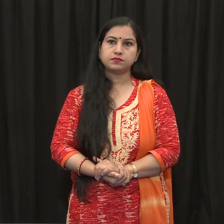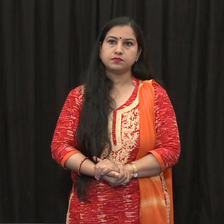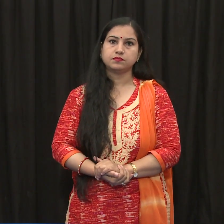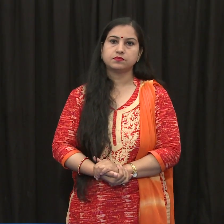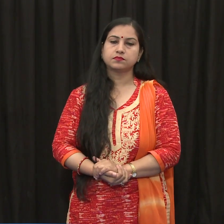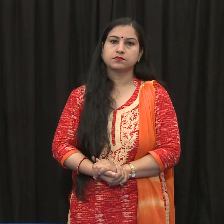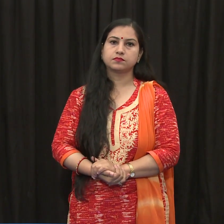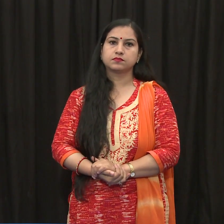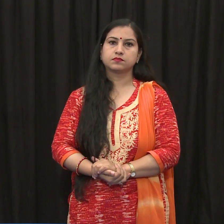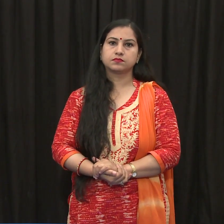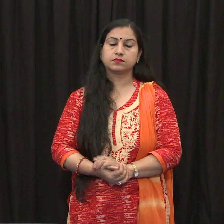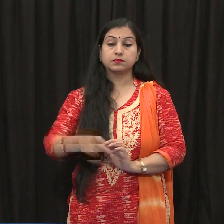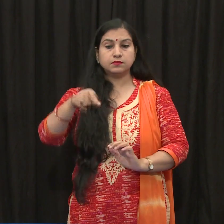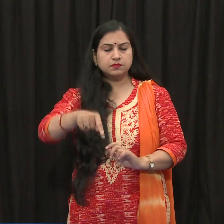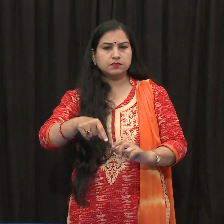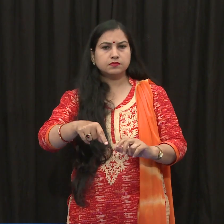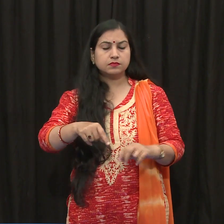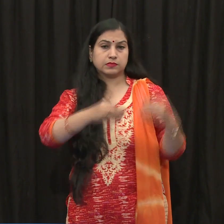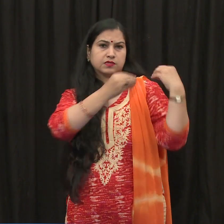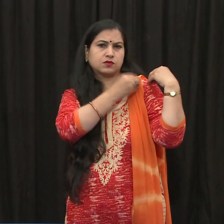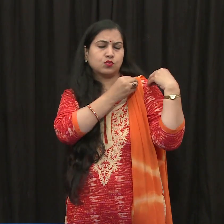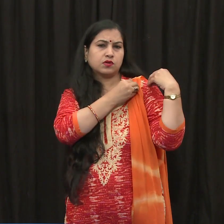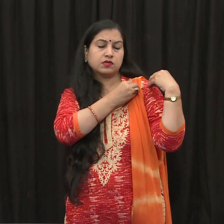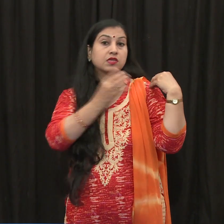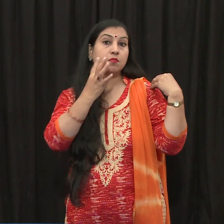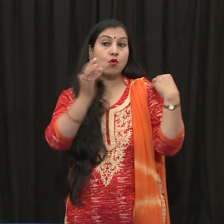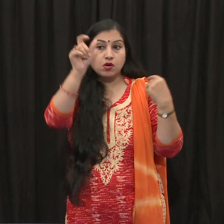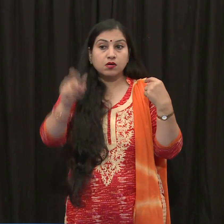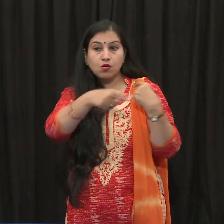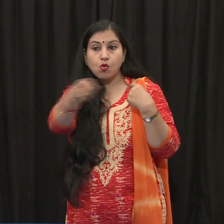Fundamental duties were included in the Indian Constitution in